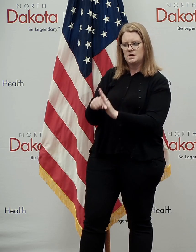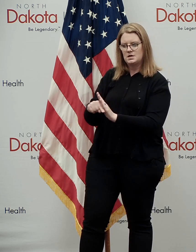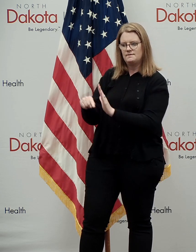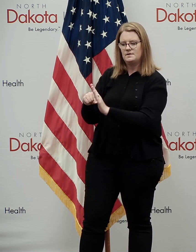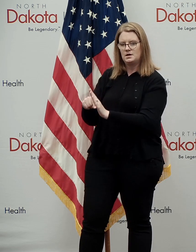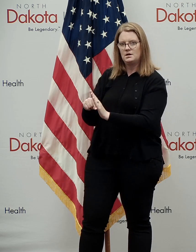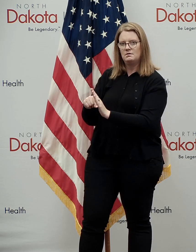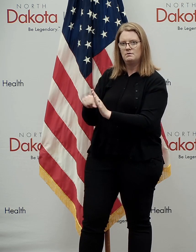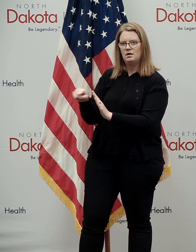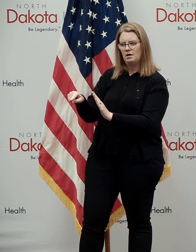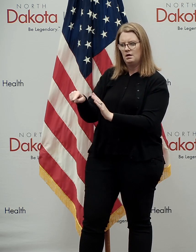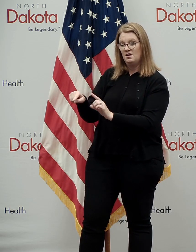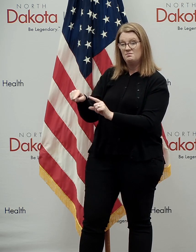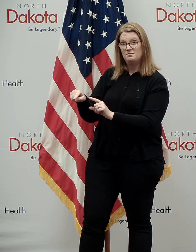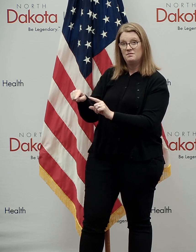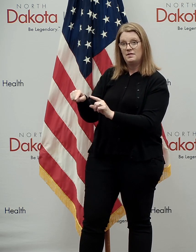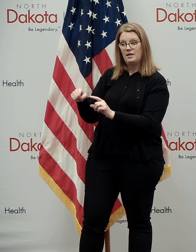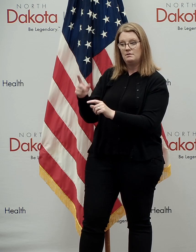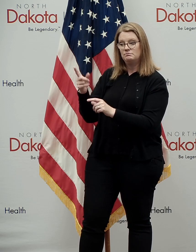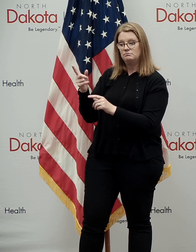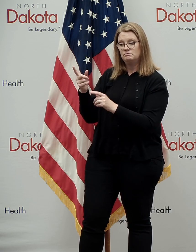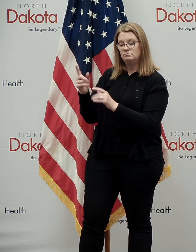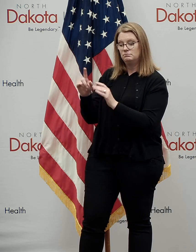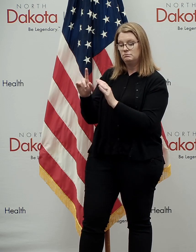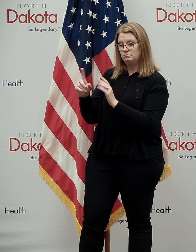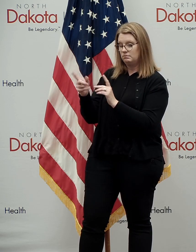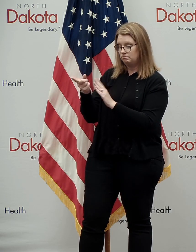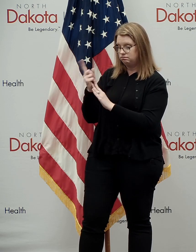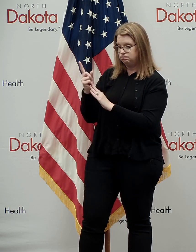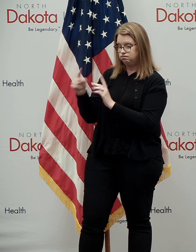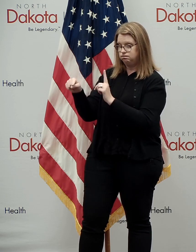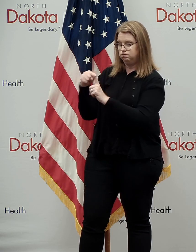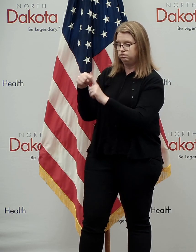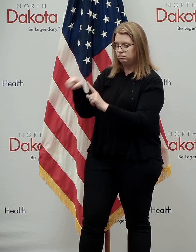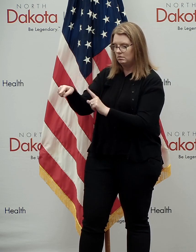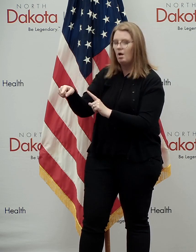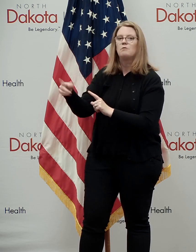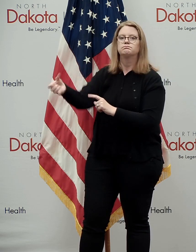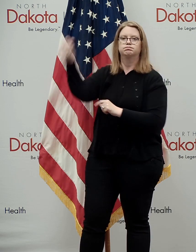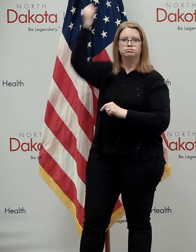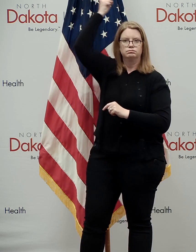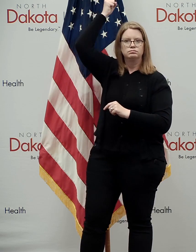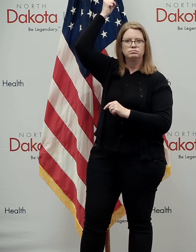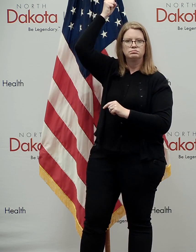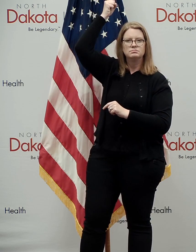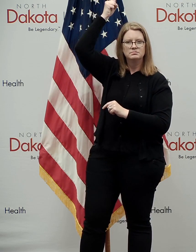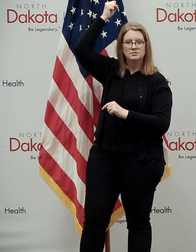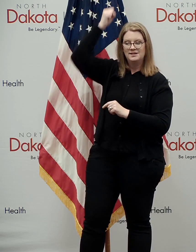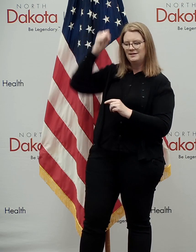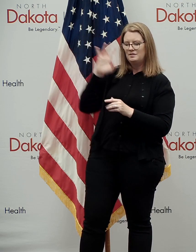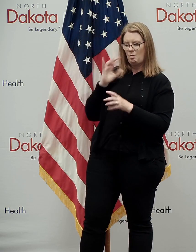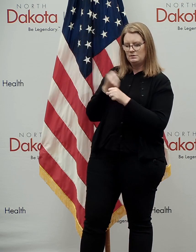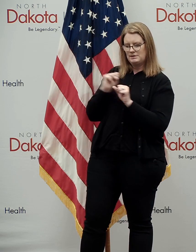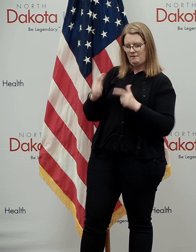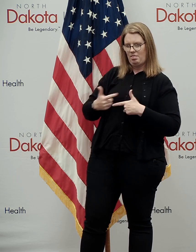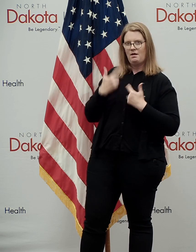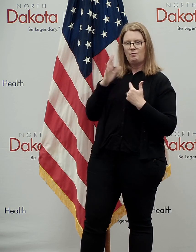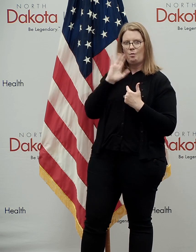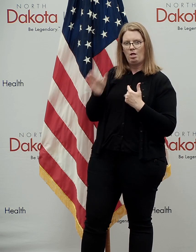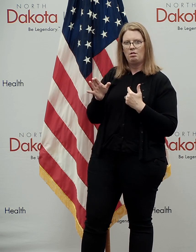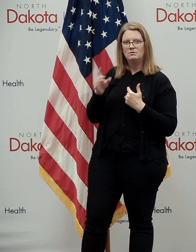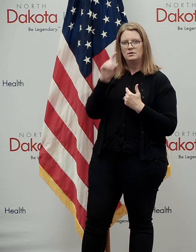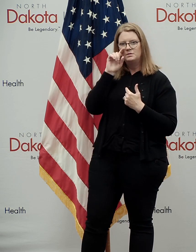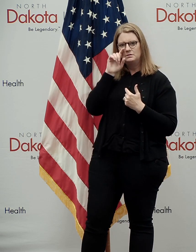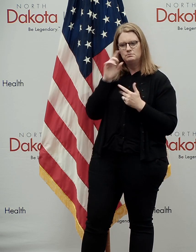in long-term care, and then you identify them as a positive and can get them out of that environment. I mean, that's life-saving. So I think that